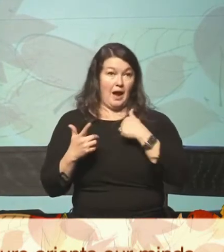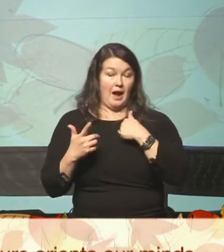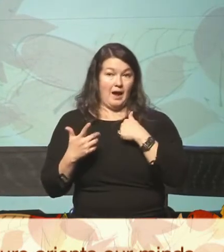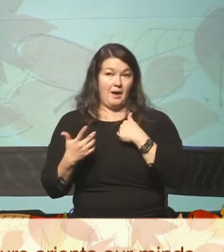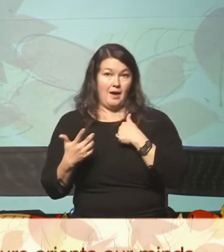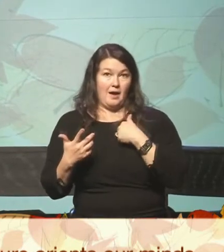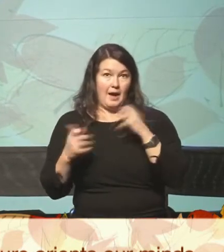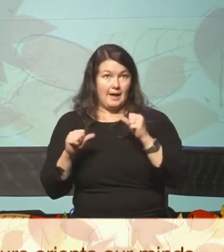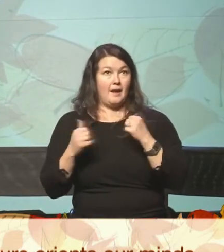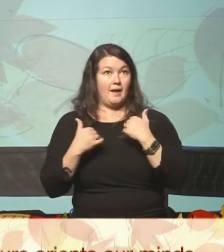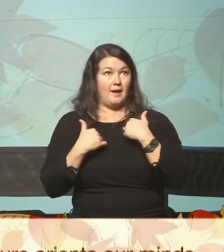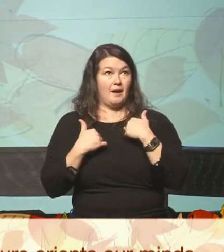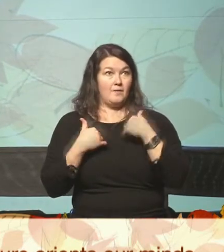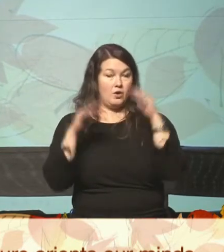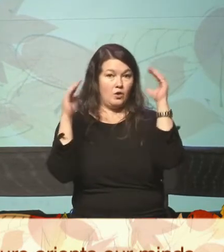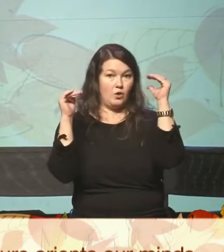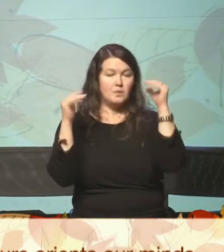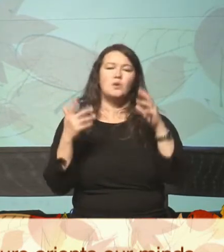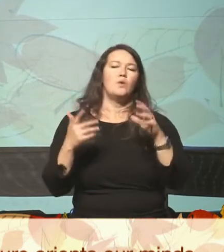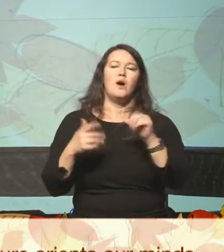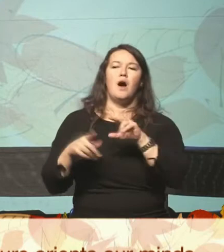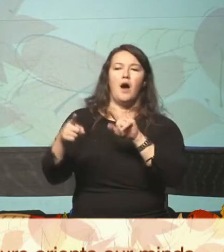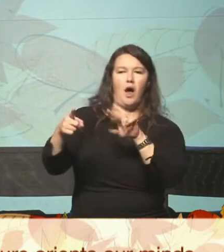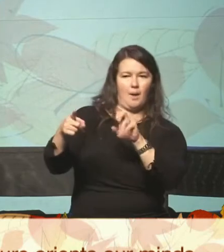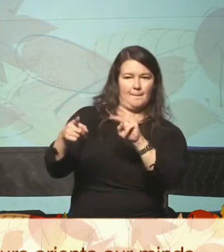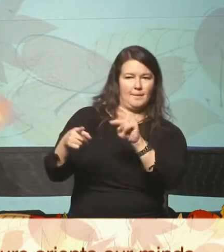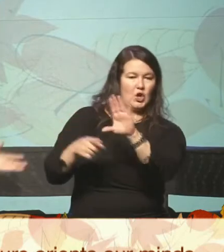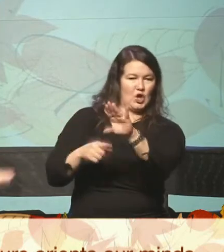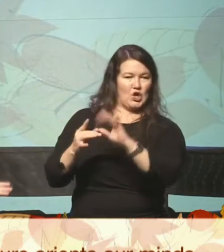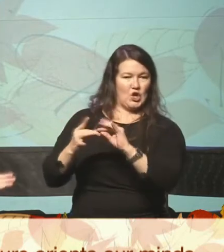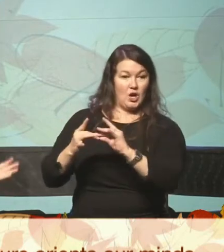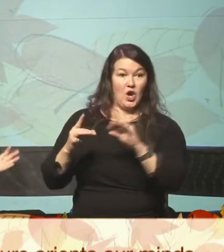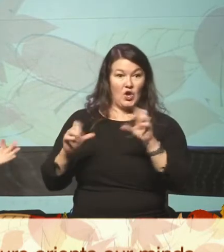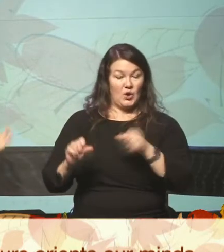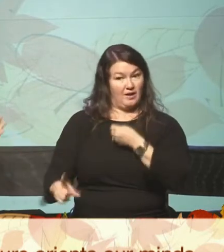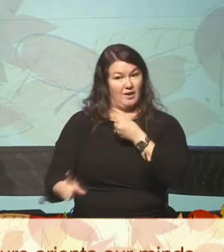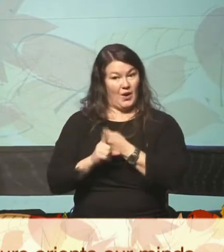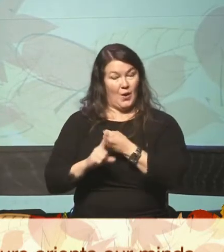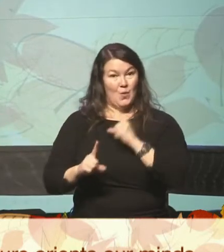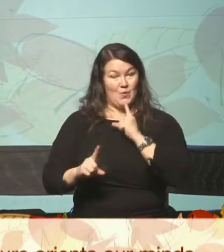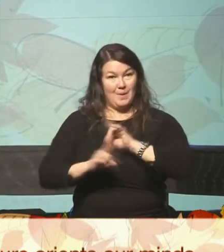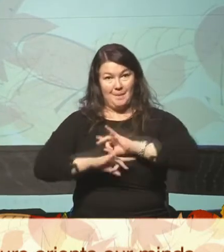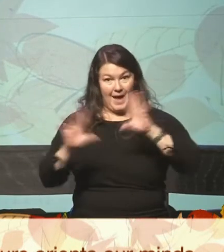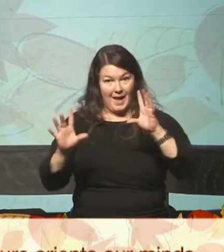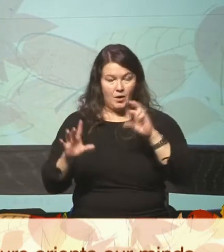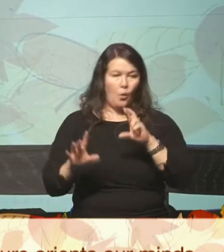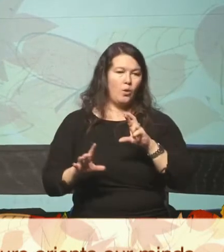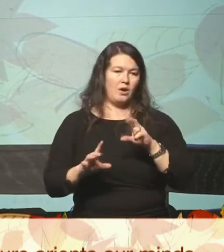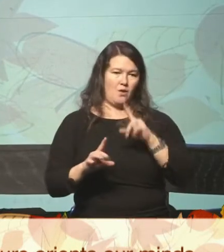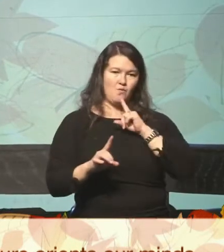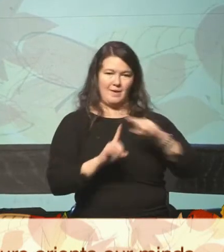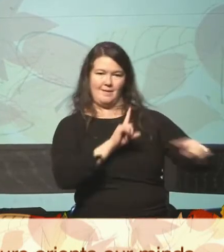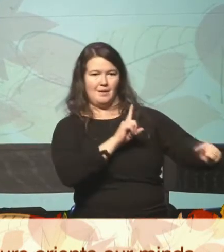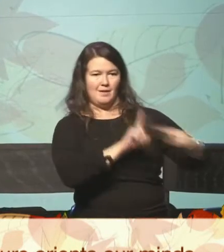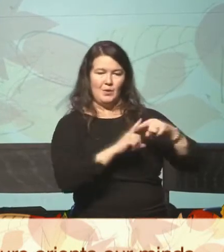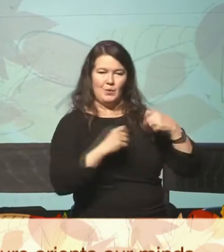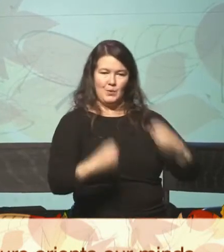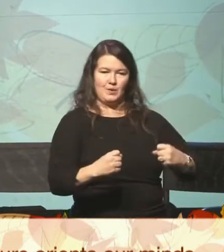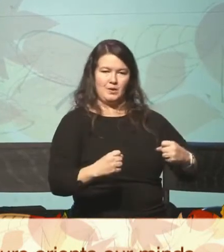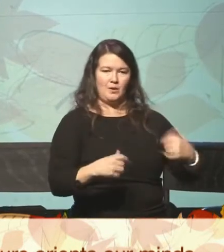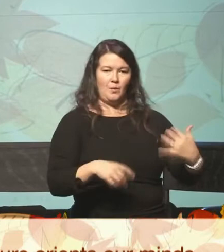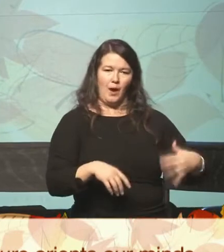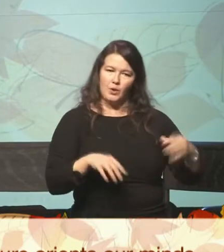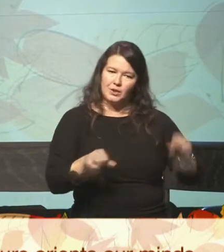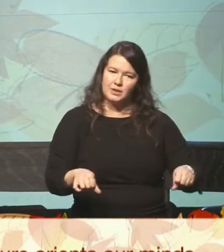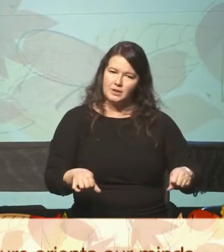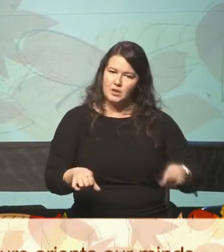That I think what Autumn said there was really interesting. She says, it could go really bad, or it could go really good. And that's the way we think